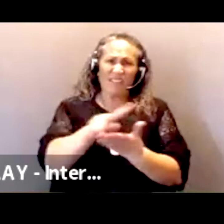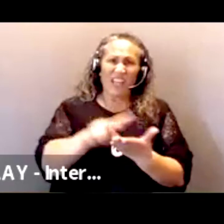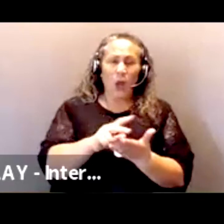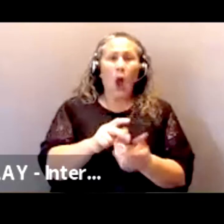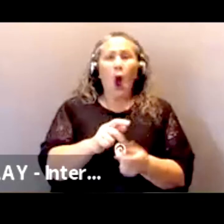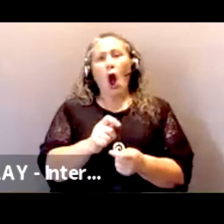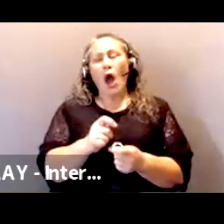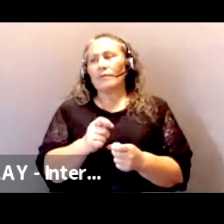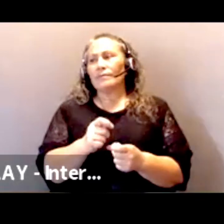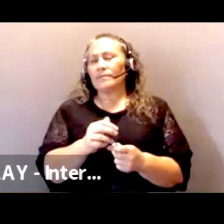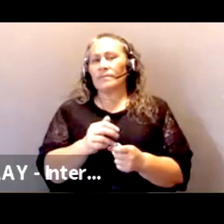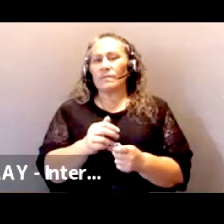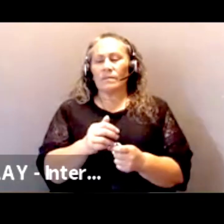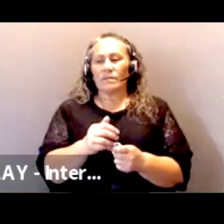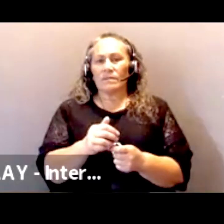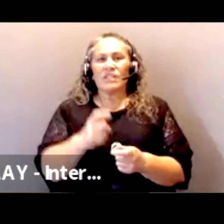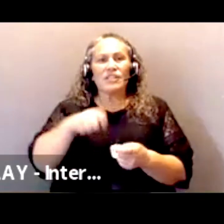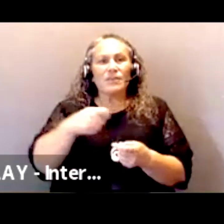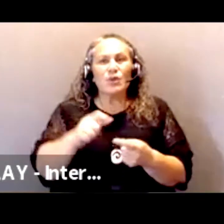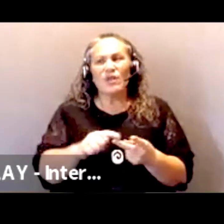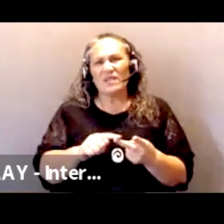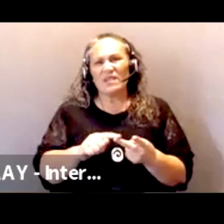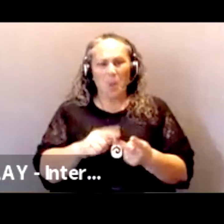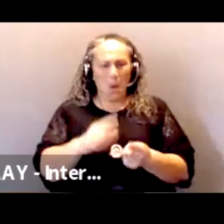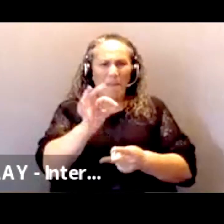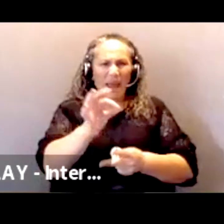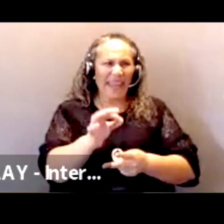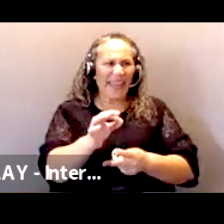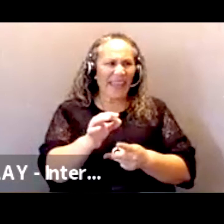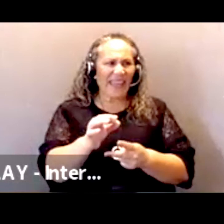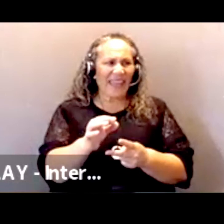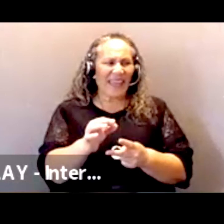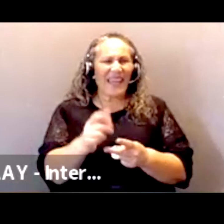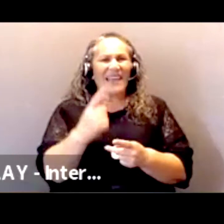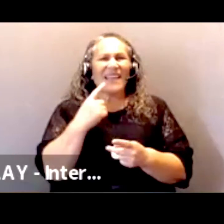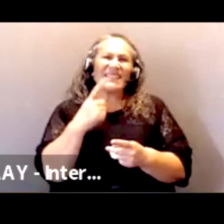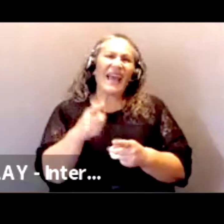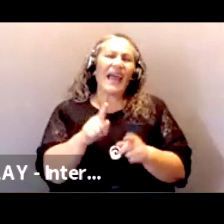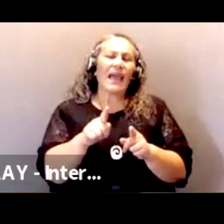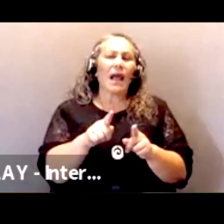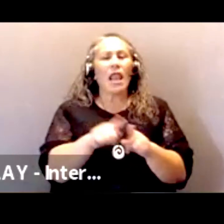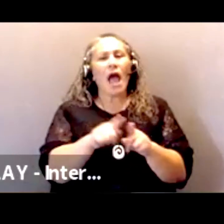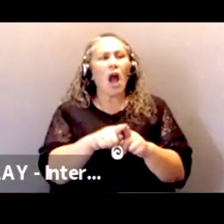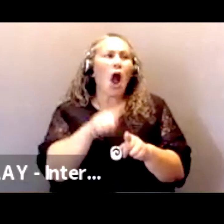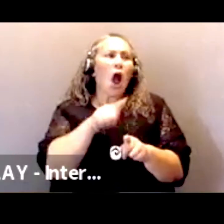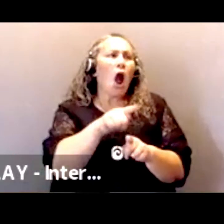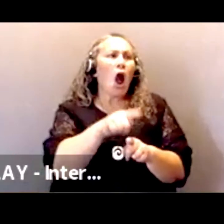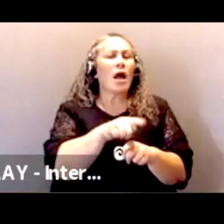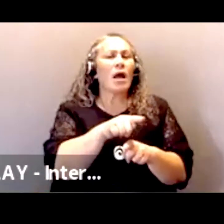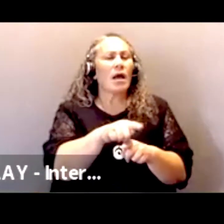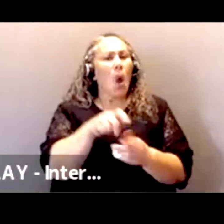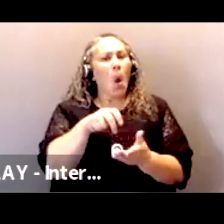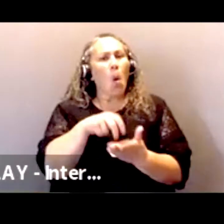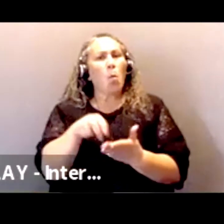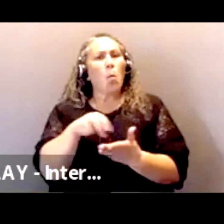on the injection area, and they term this as being walking magnets or liquid steel. Does the vaccine